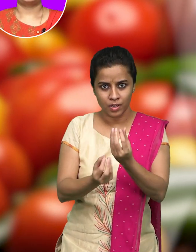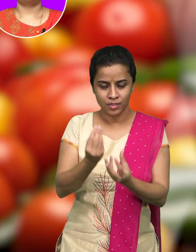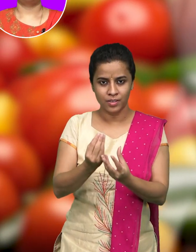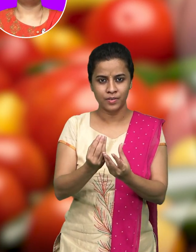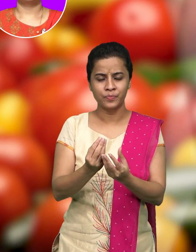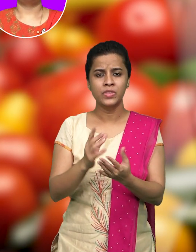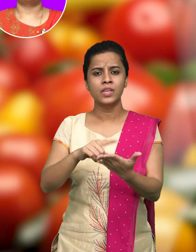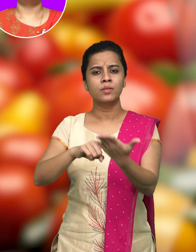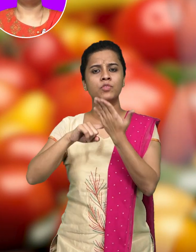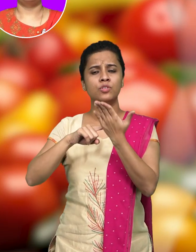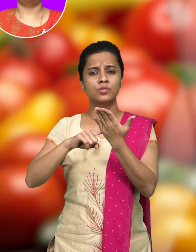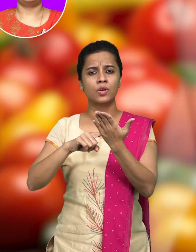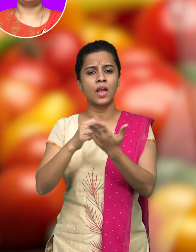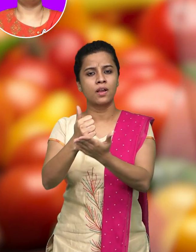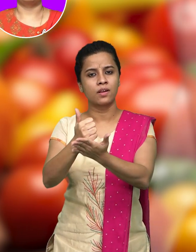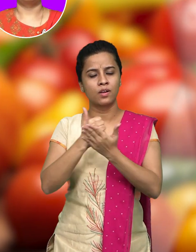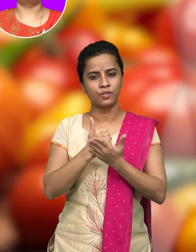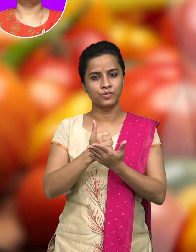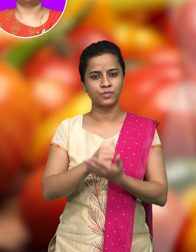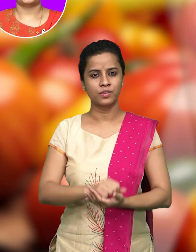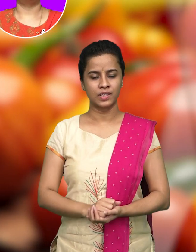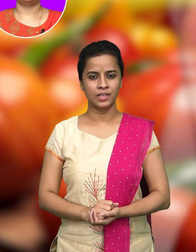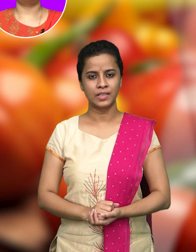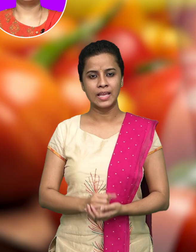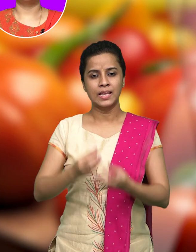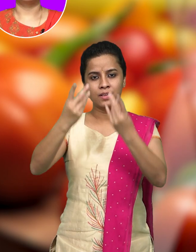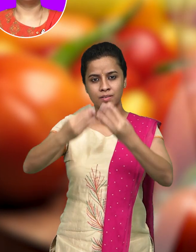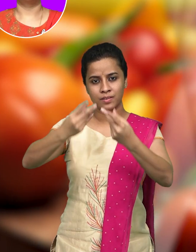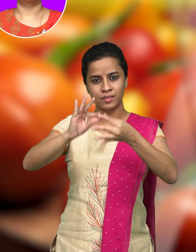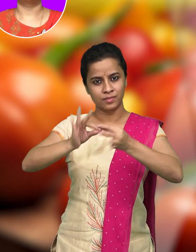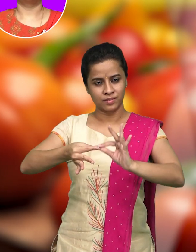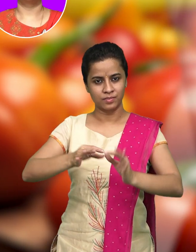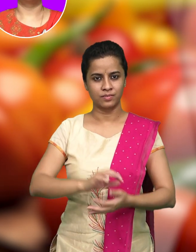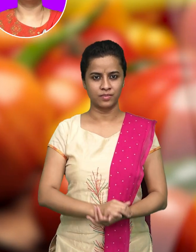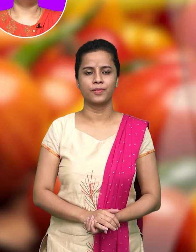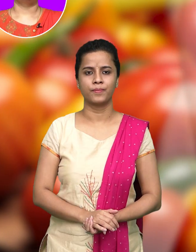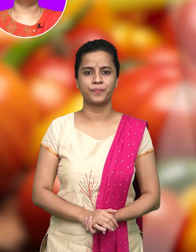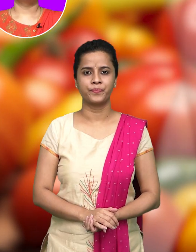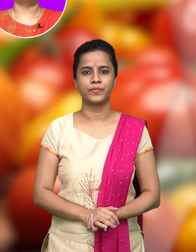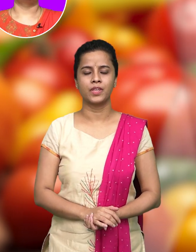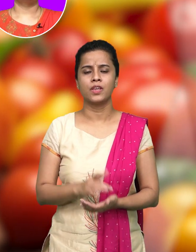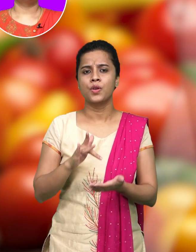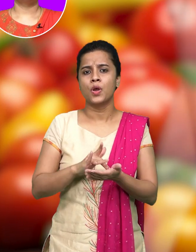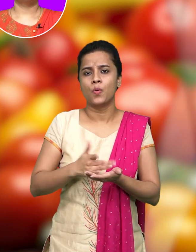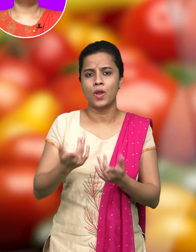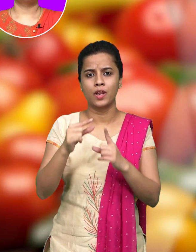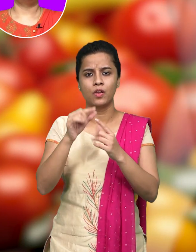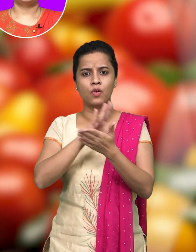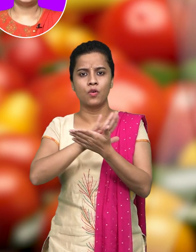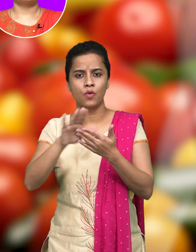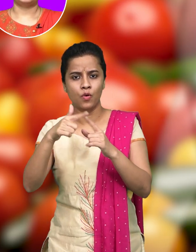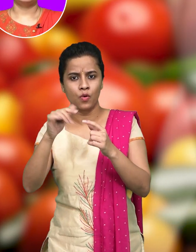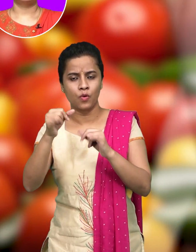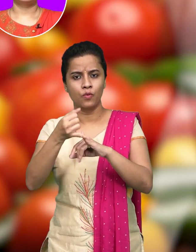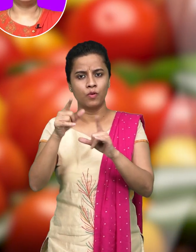It can be represented with the help of an equation. Where does the photosynthesis